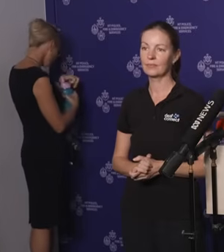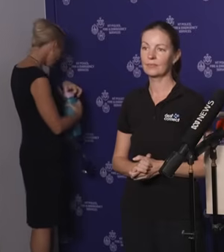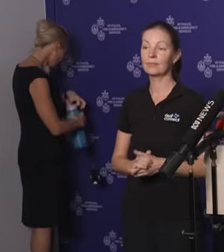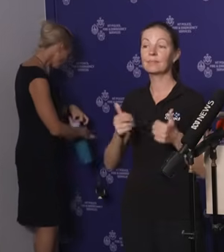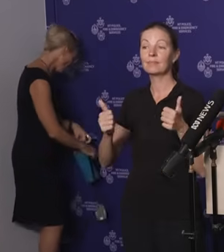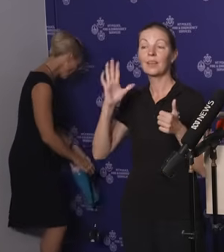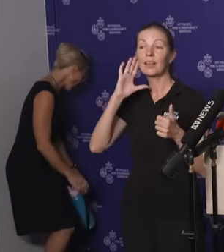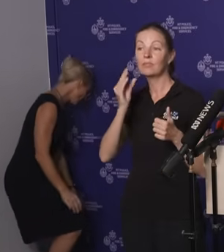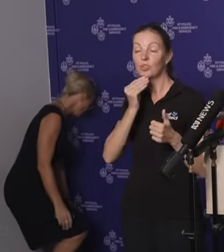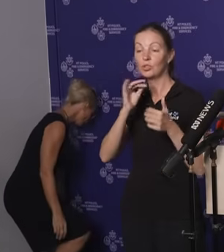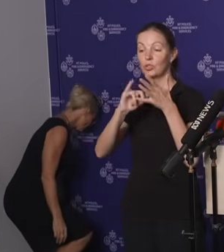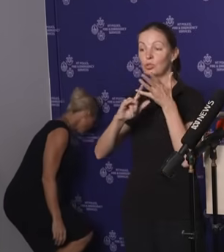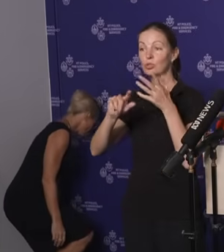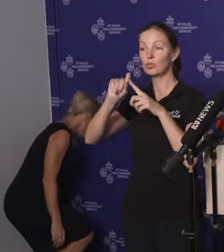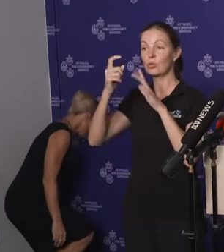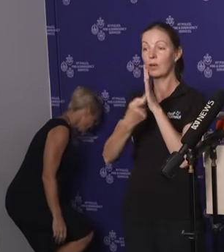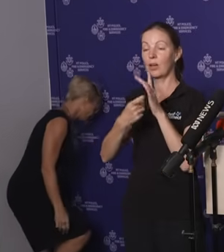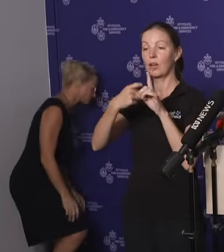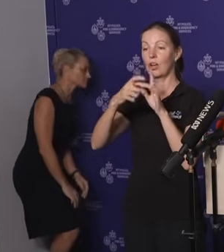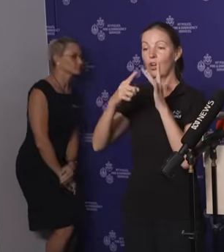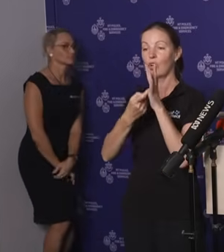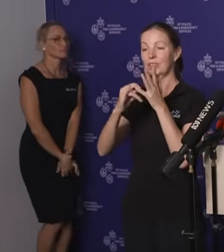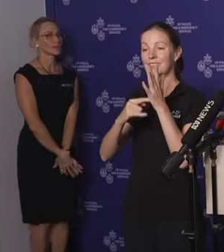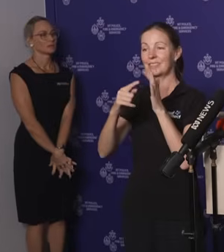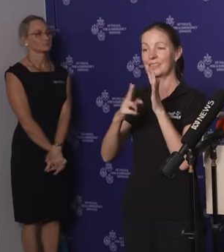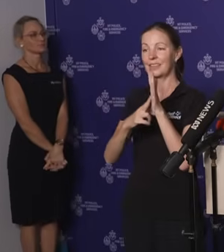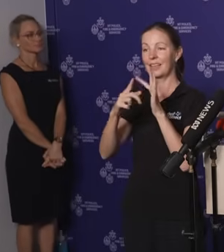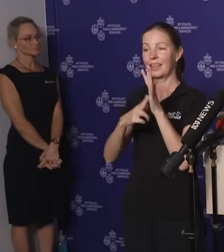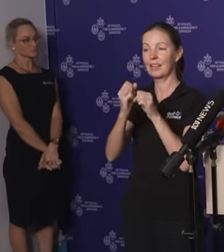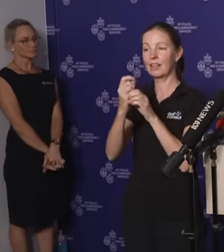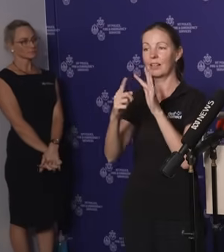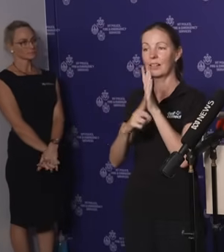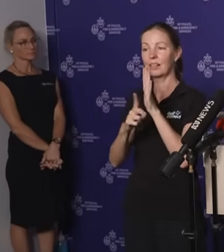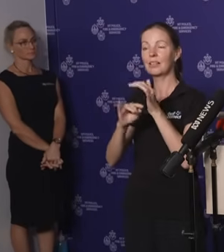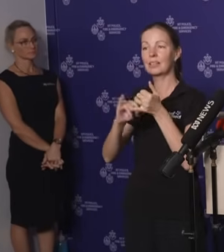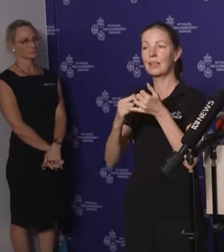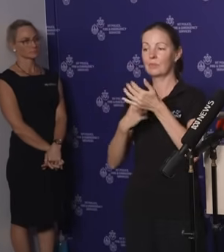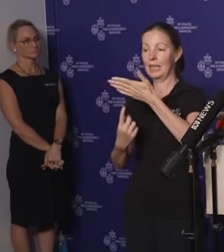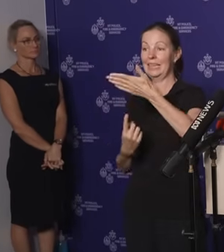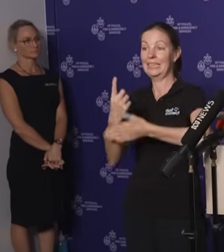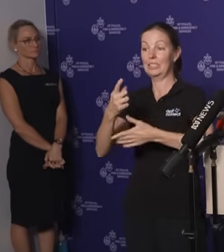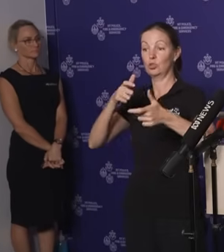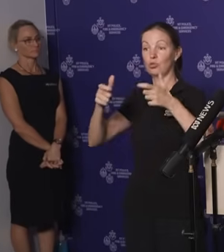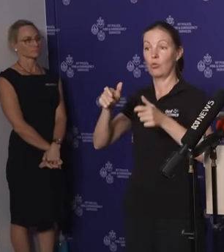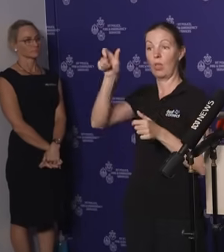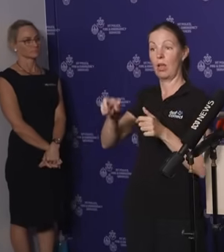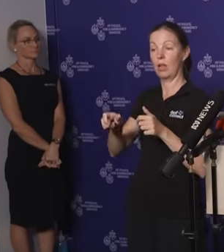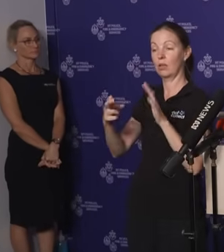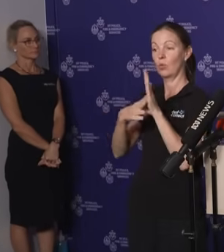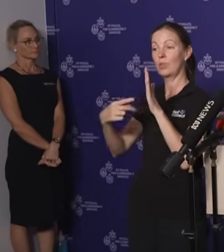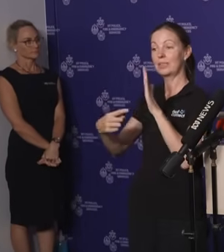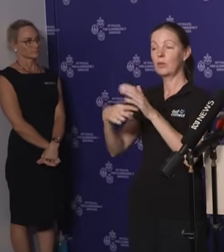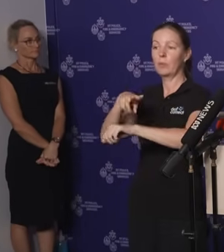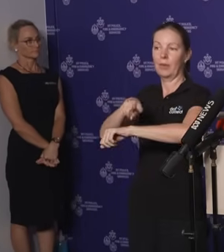Good afternoon, Superintendent Kirsten Engels, Incident Controller, Northern Territory Police. Dra na